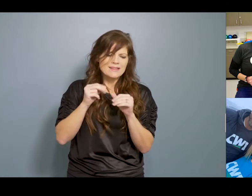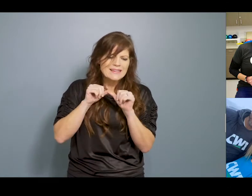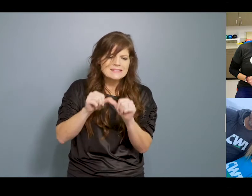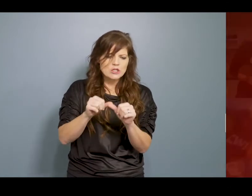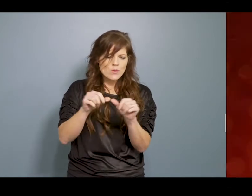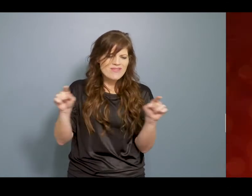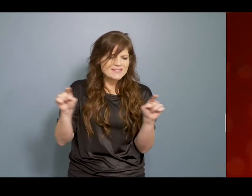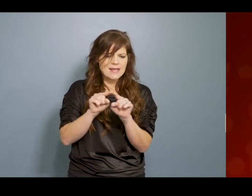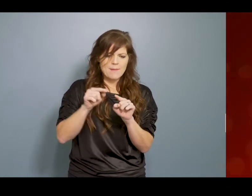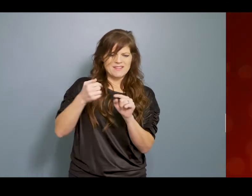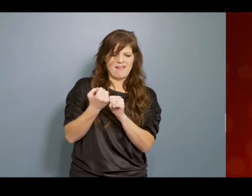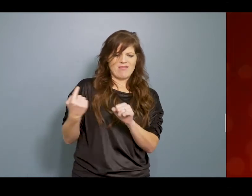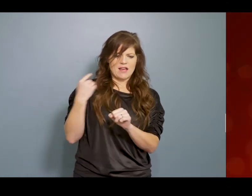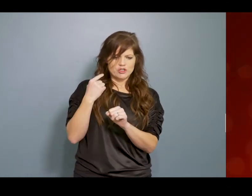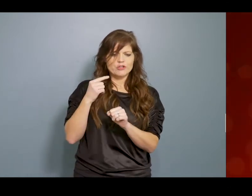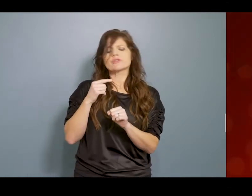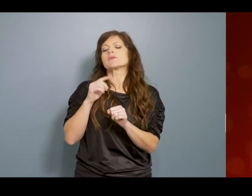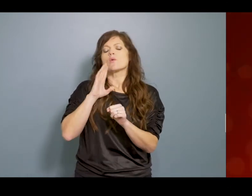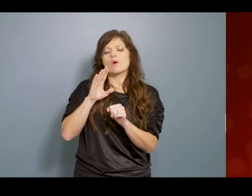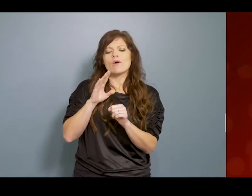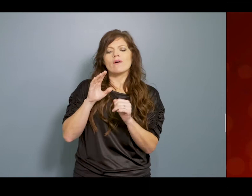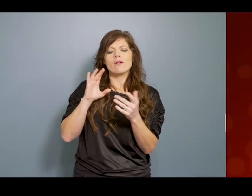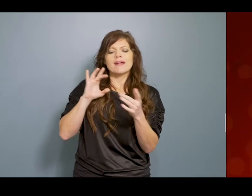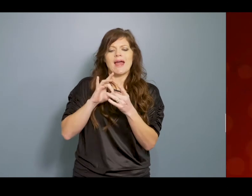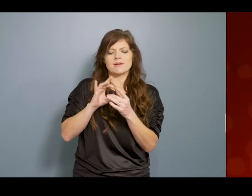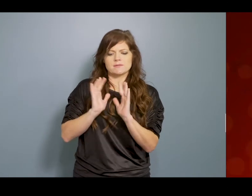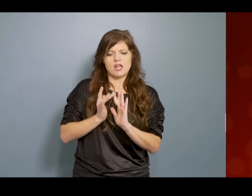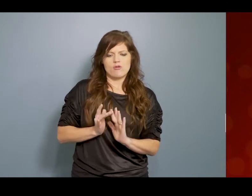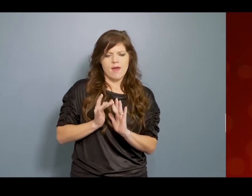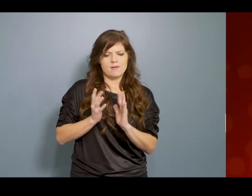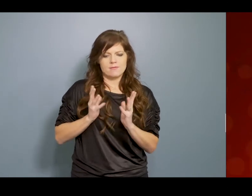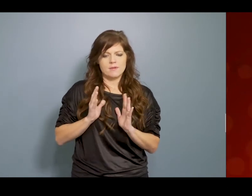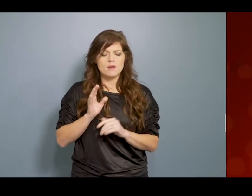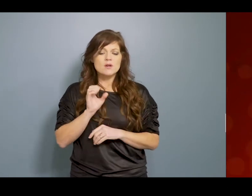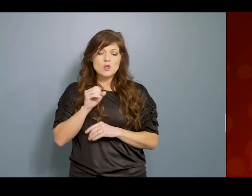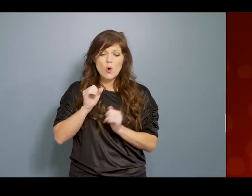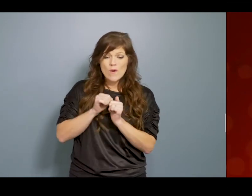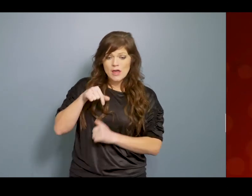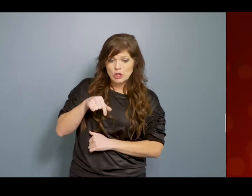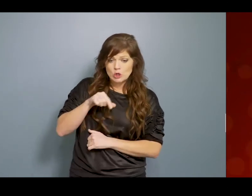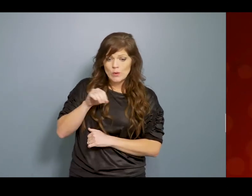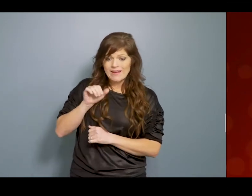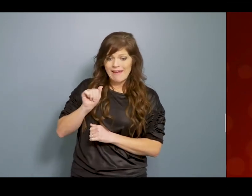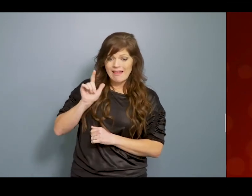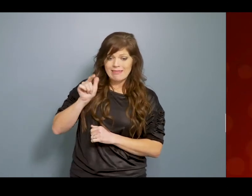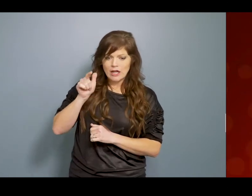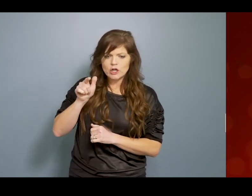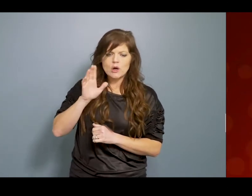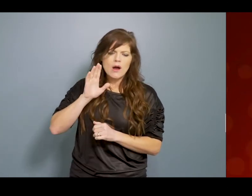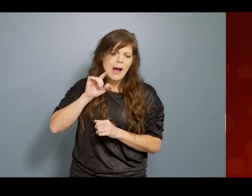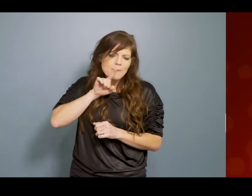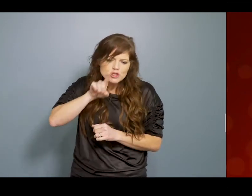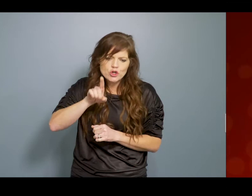of that. So certainly we can get more into that in our Q&A with the cabinet a little bit later, but we want to take a little